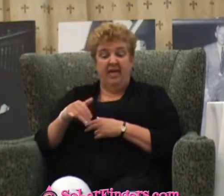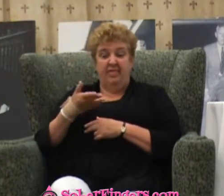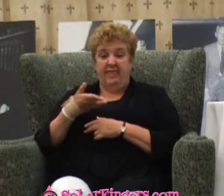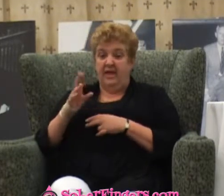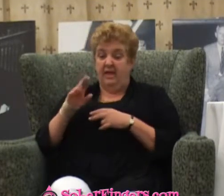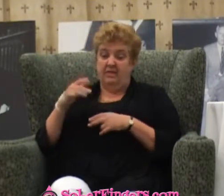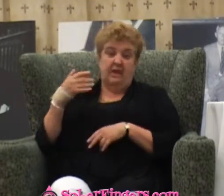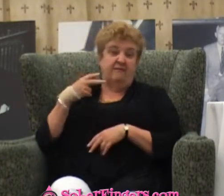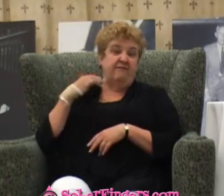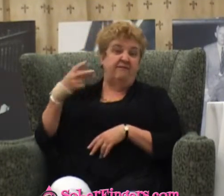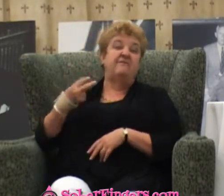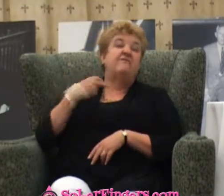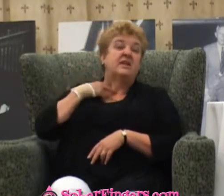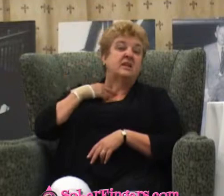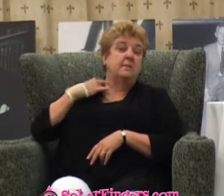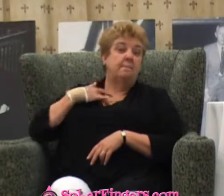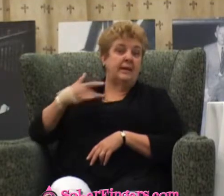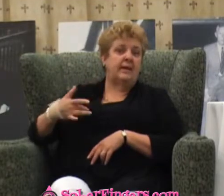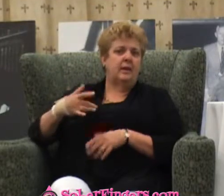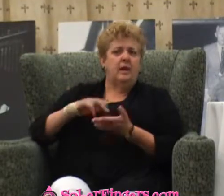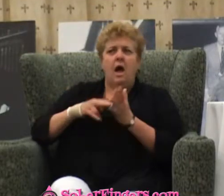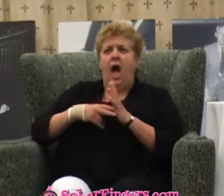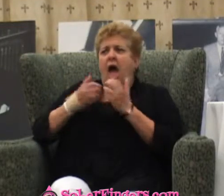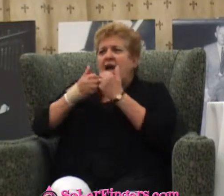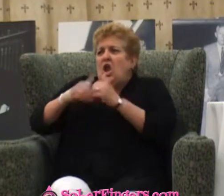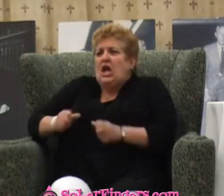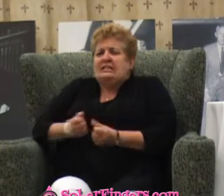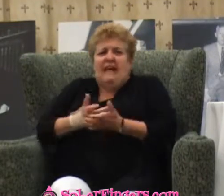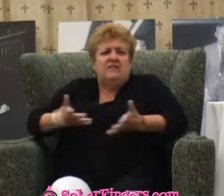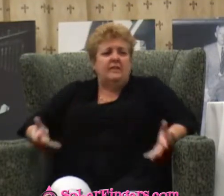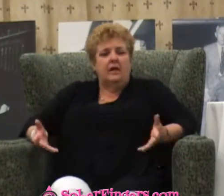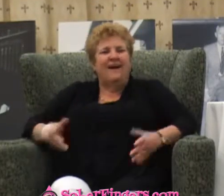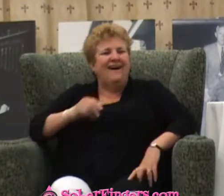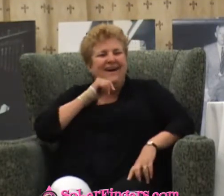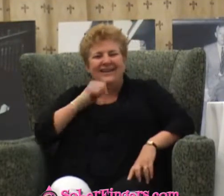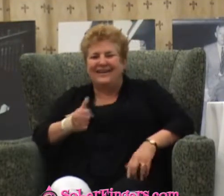I lost everything. I'm like, I didn't lose anything. It was all drink coupons for me.